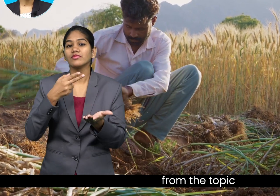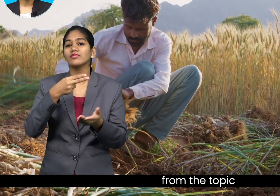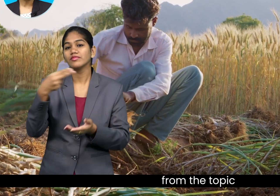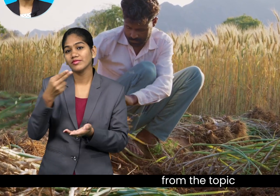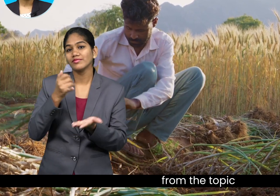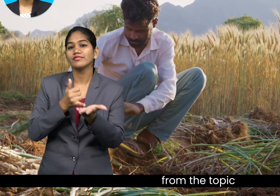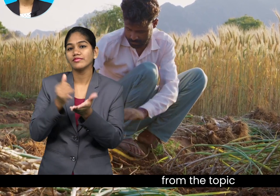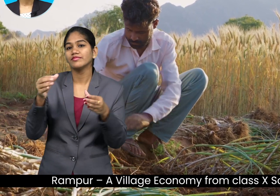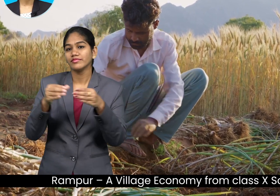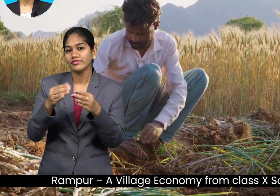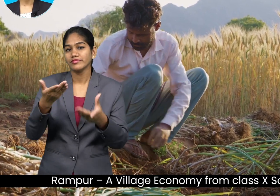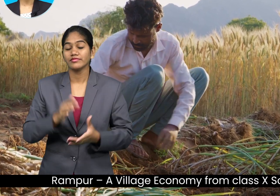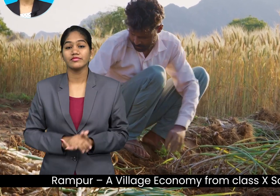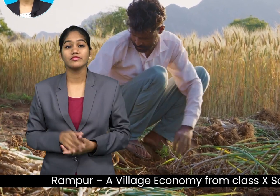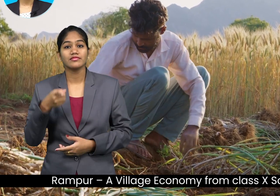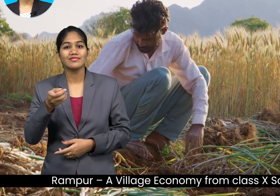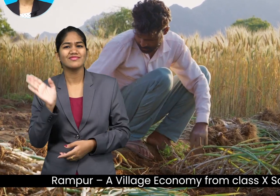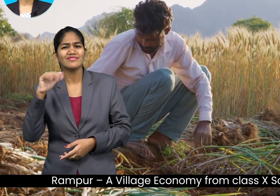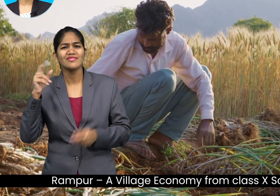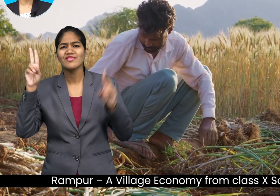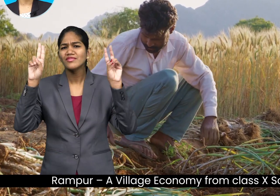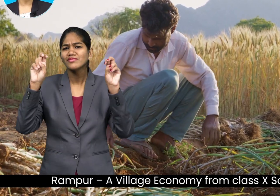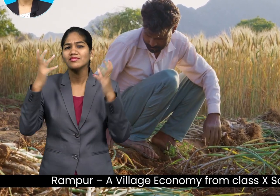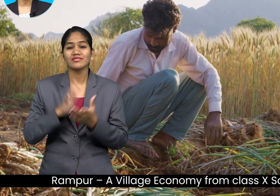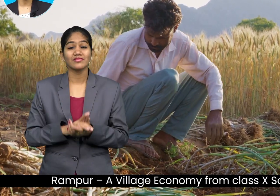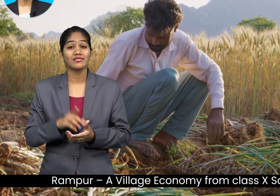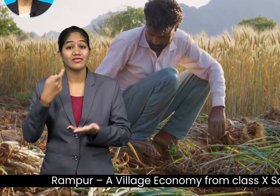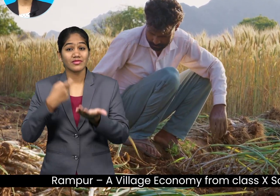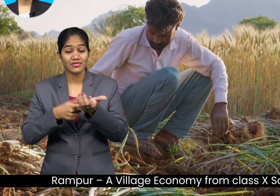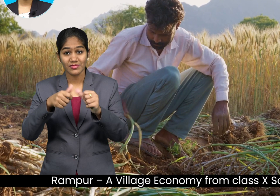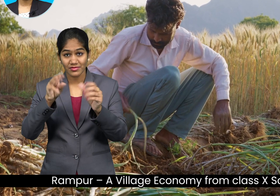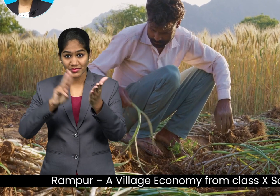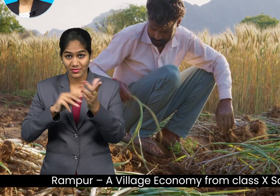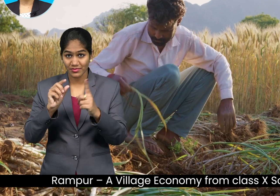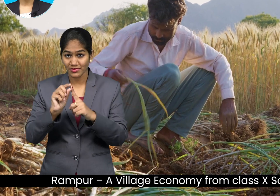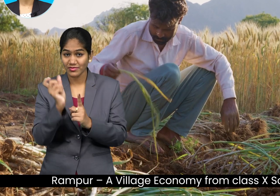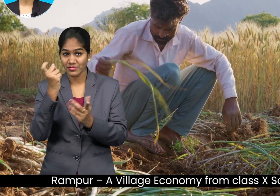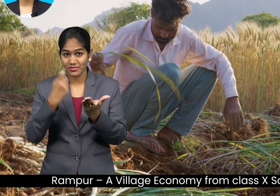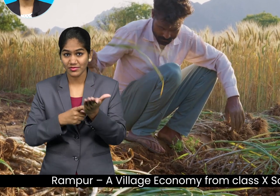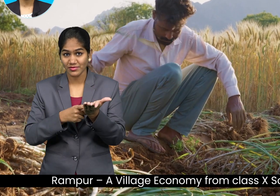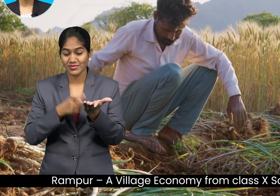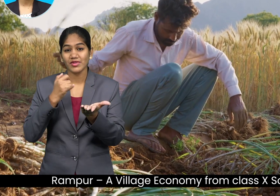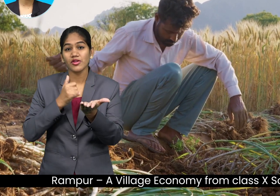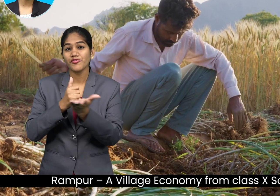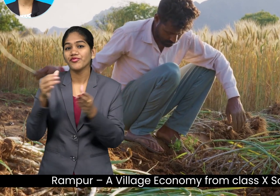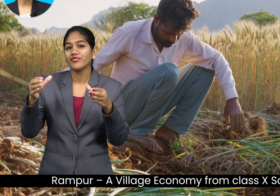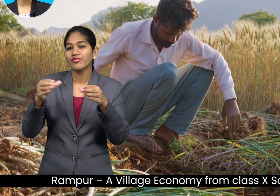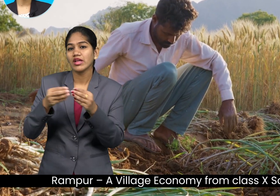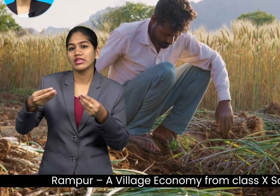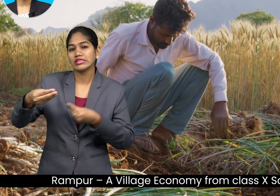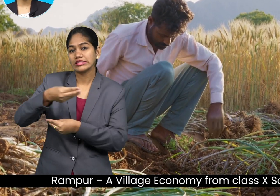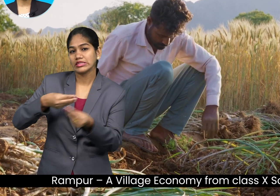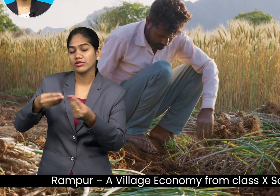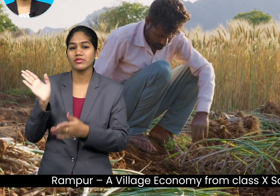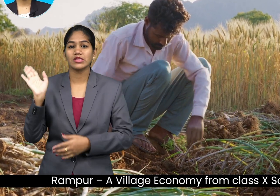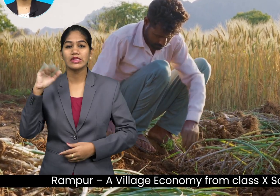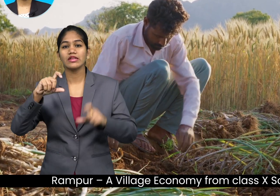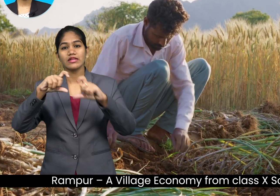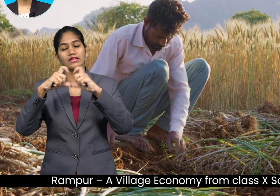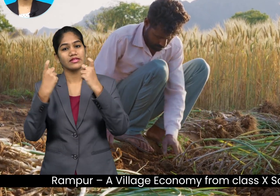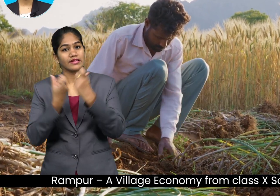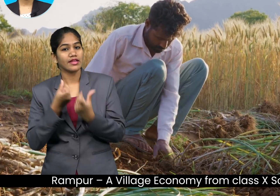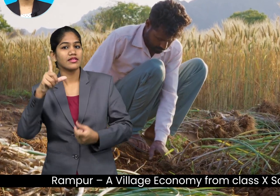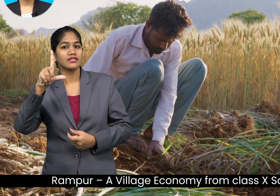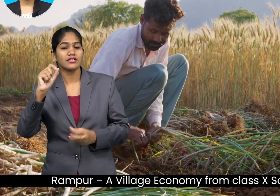From the topic, Rampur, a village economy, from class 10th Social Studies.